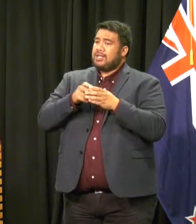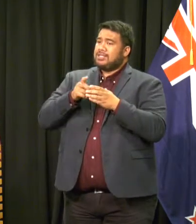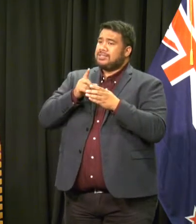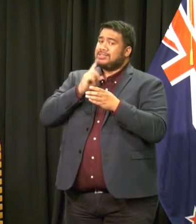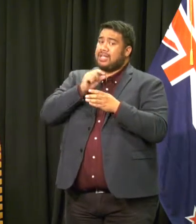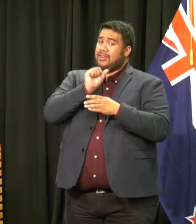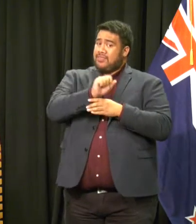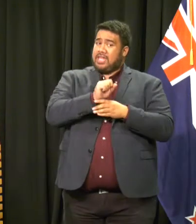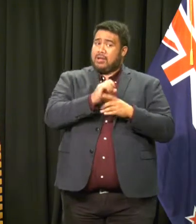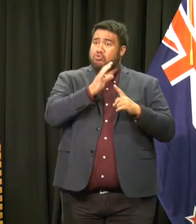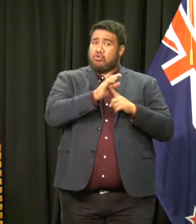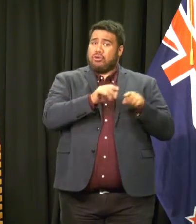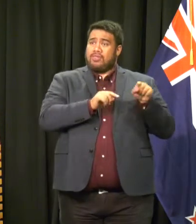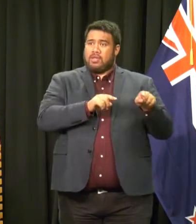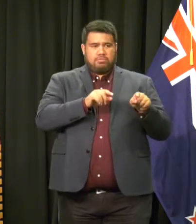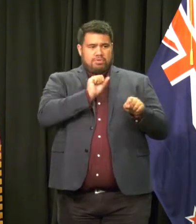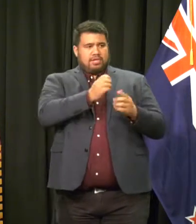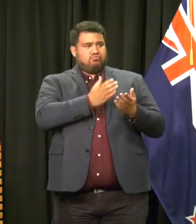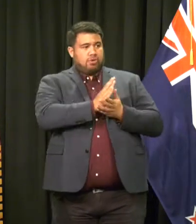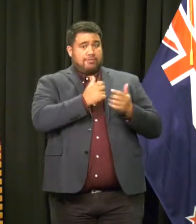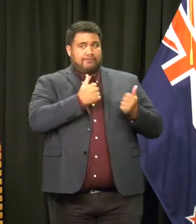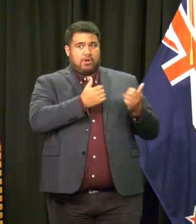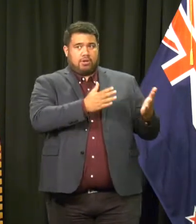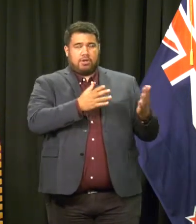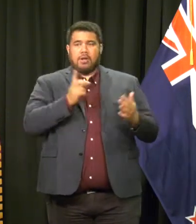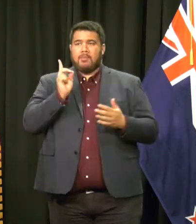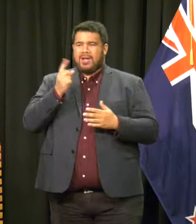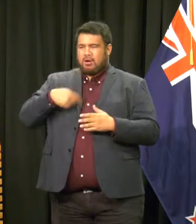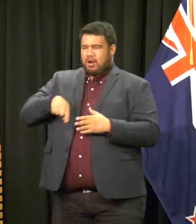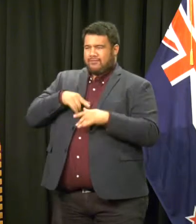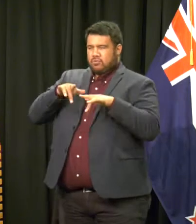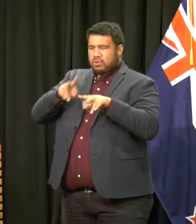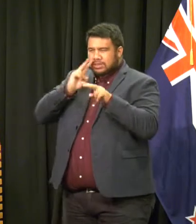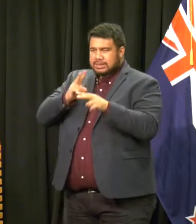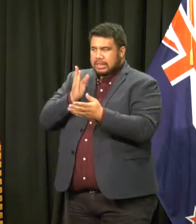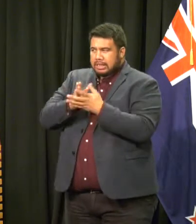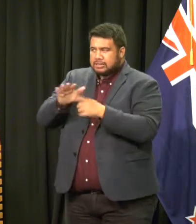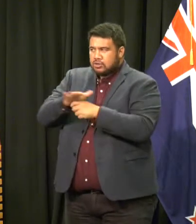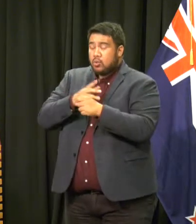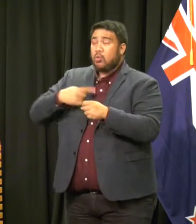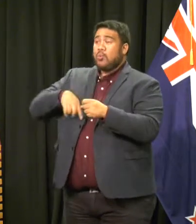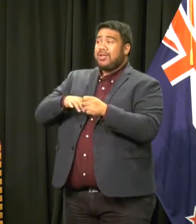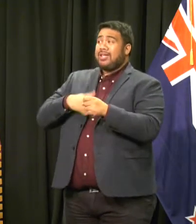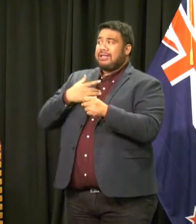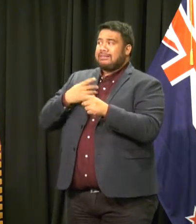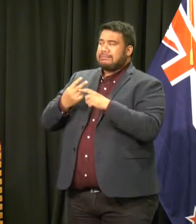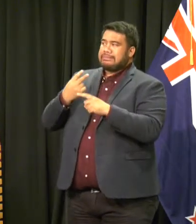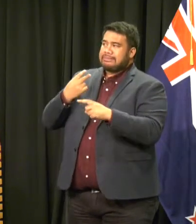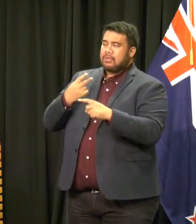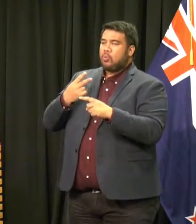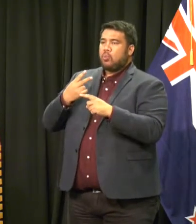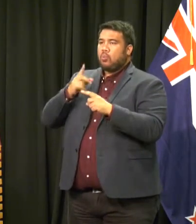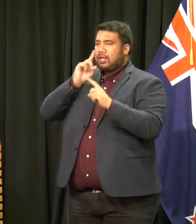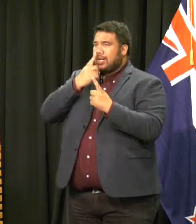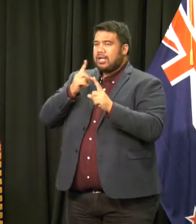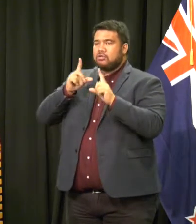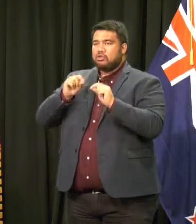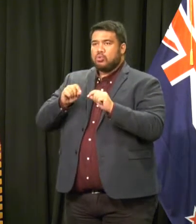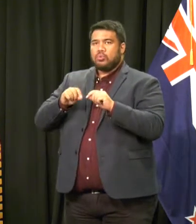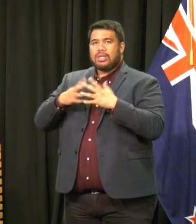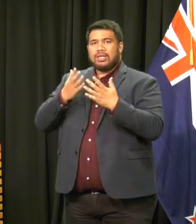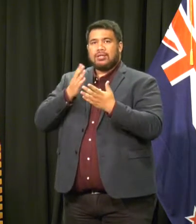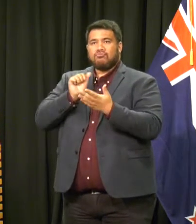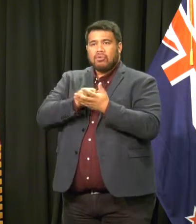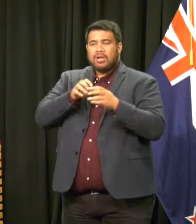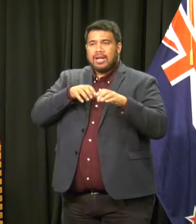they're absolutely within their rights. But I've not yet come across a situation where I feel that we've been unable to take a stand or a